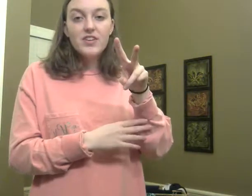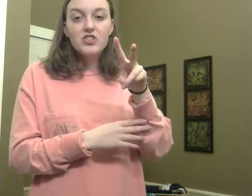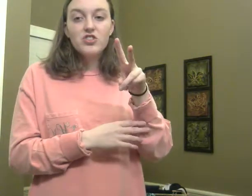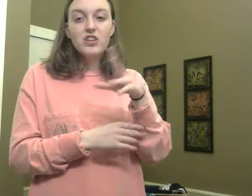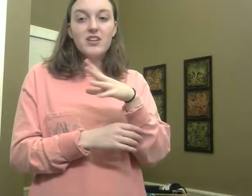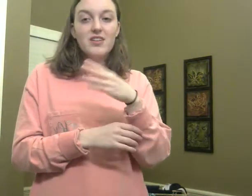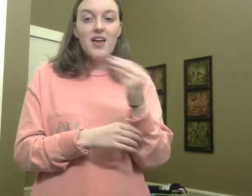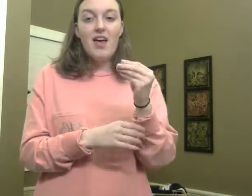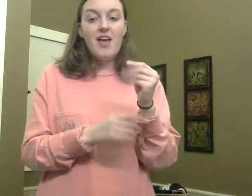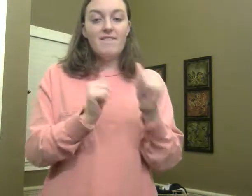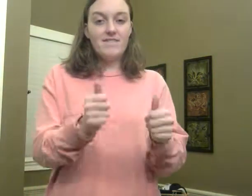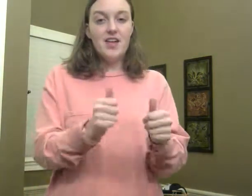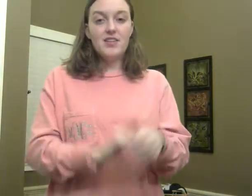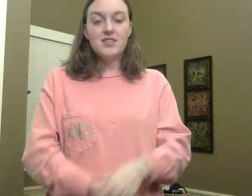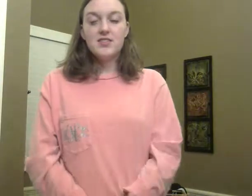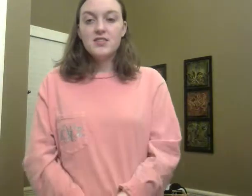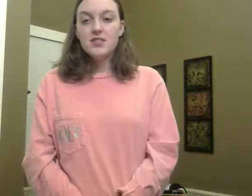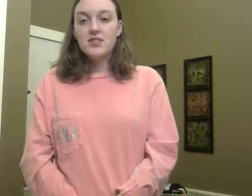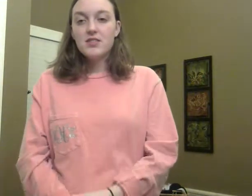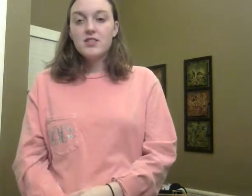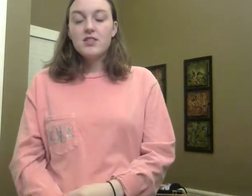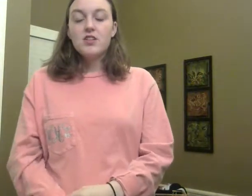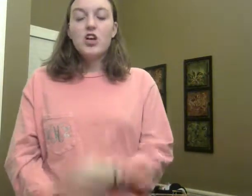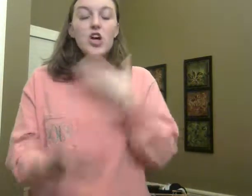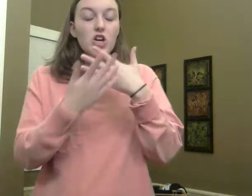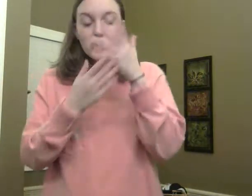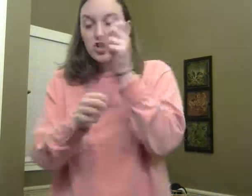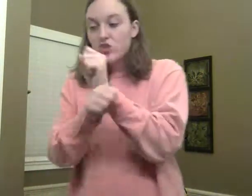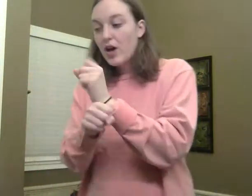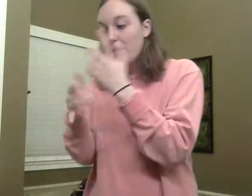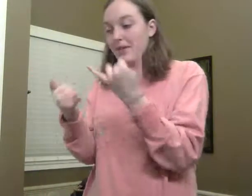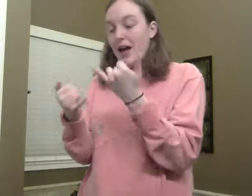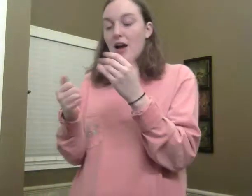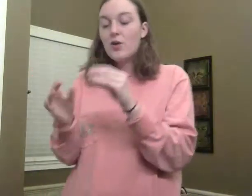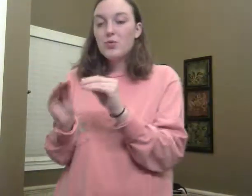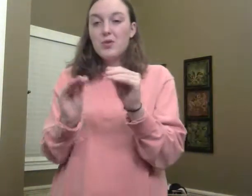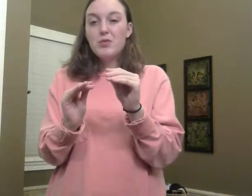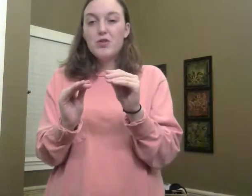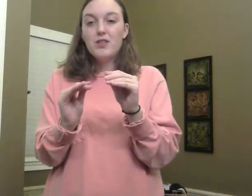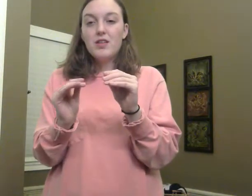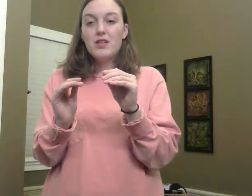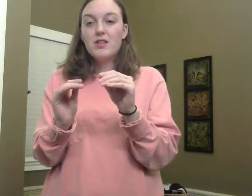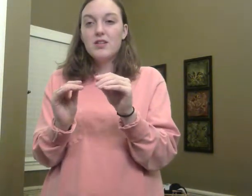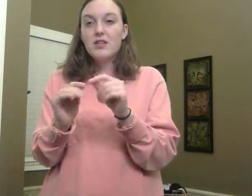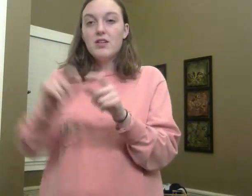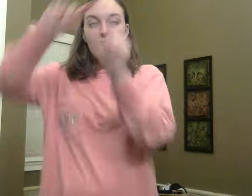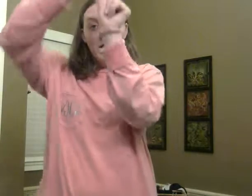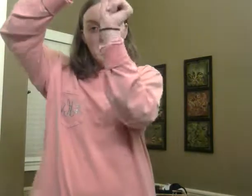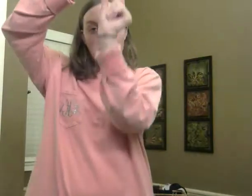Looking good. Great job. Now we are moving to the center column. The next question is,